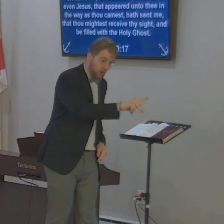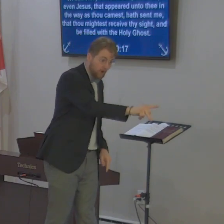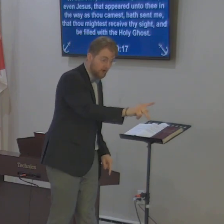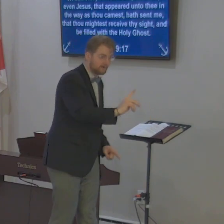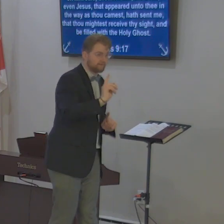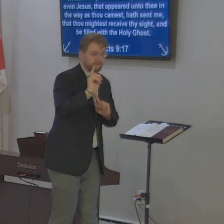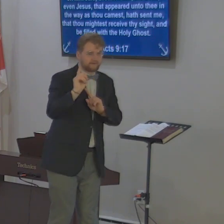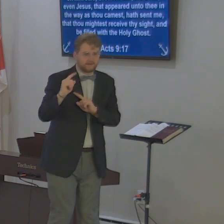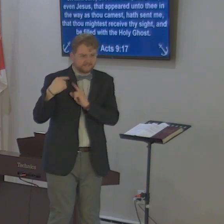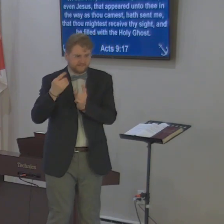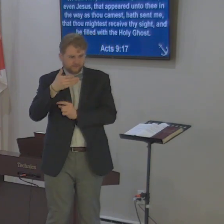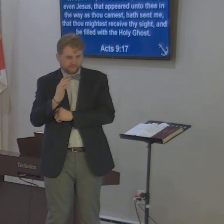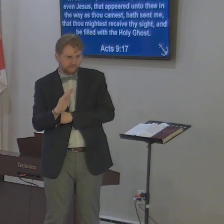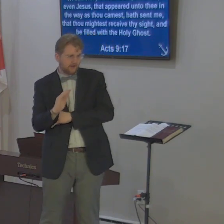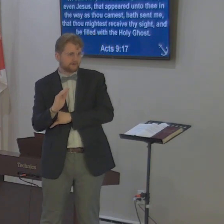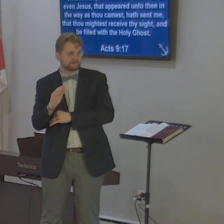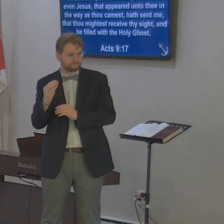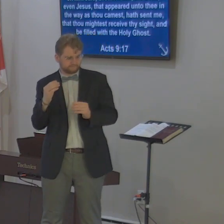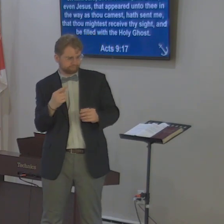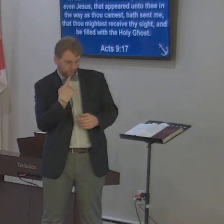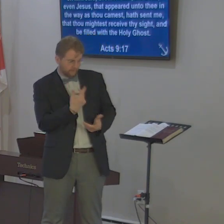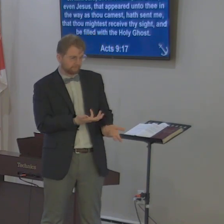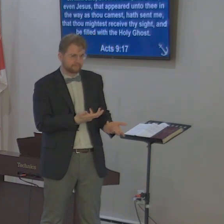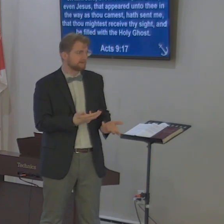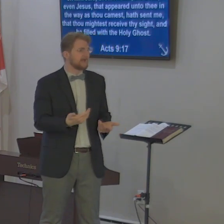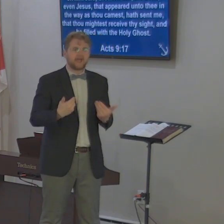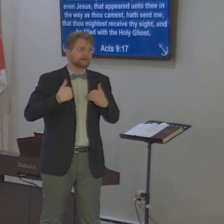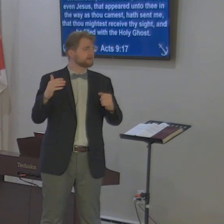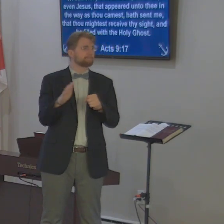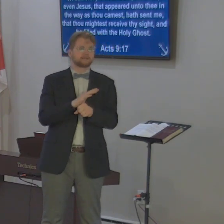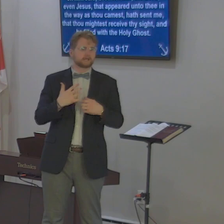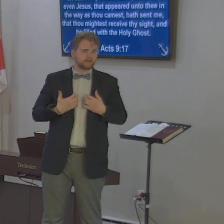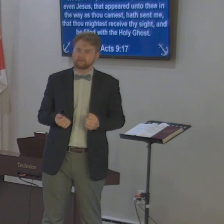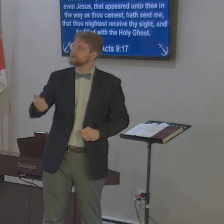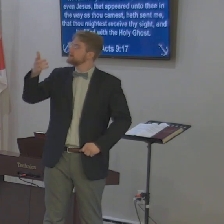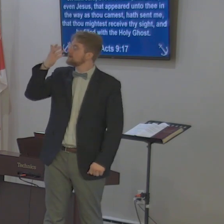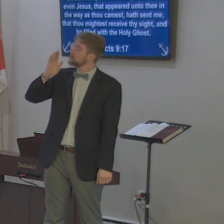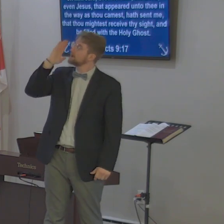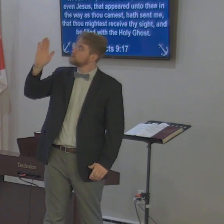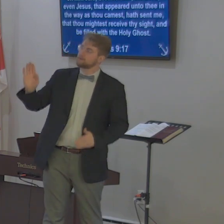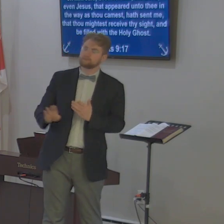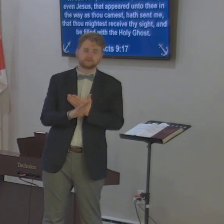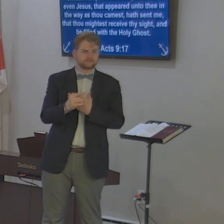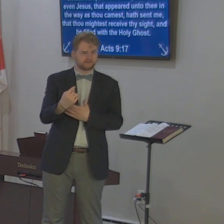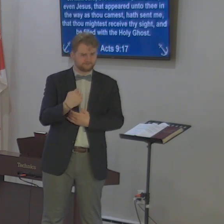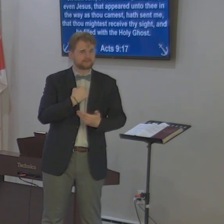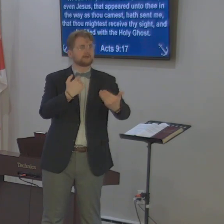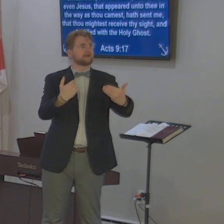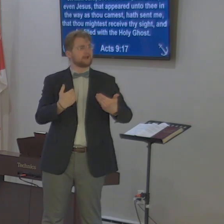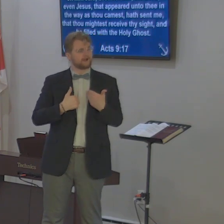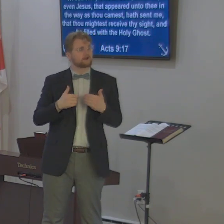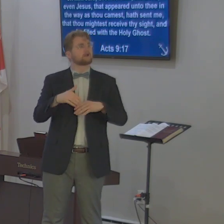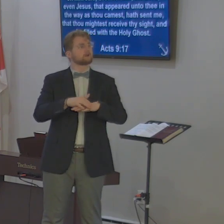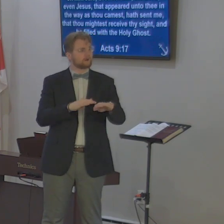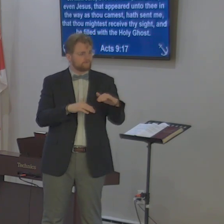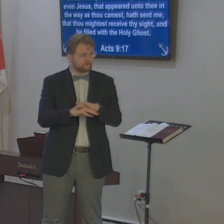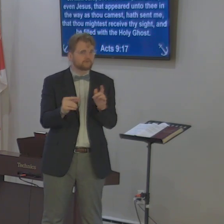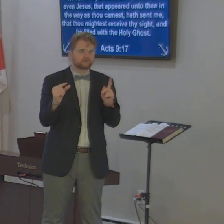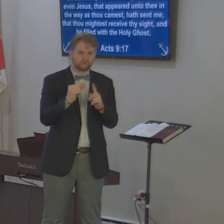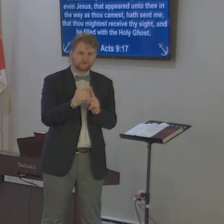full, complete confidence and trust that God was going to protect him to go. He had comfort in the words that were spoken to